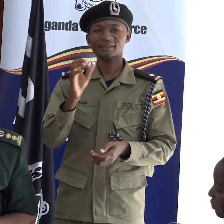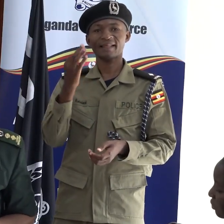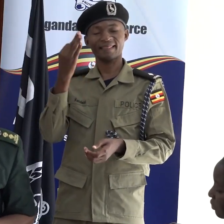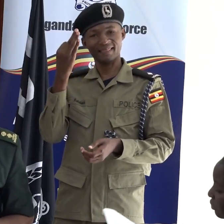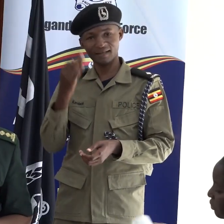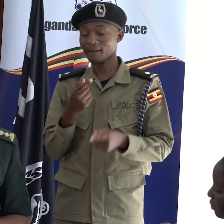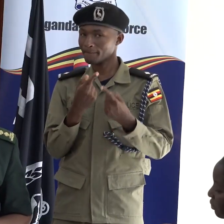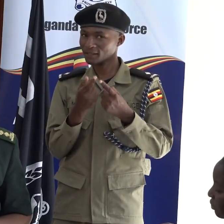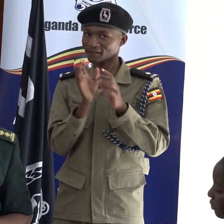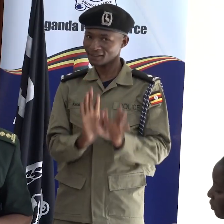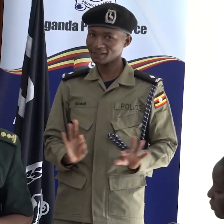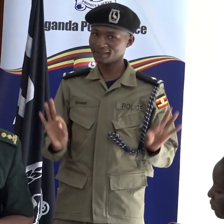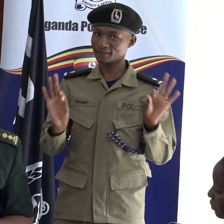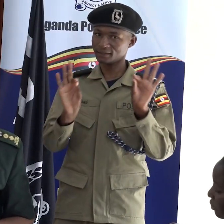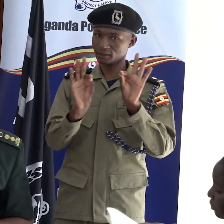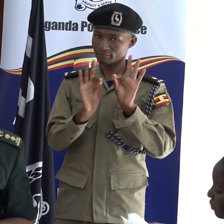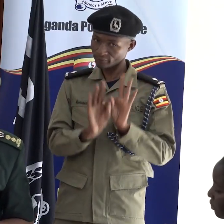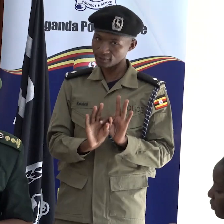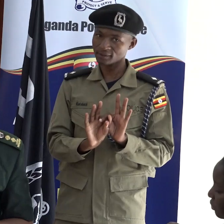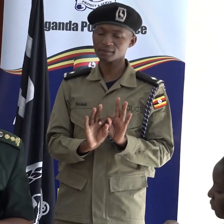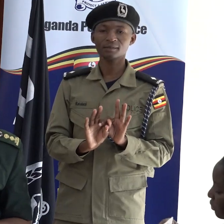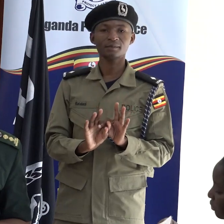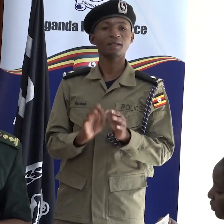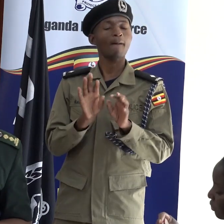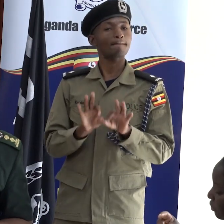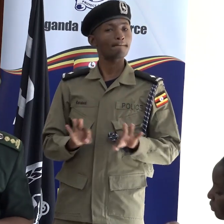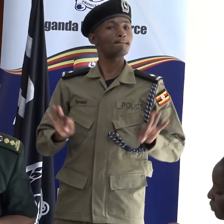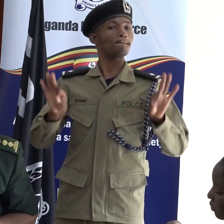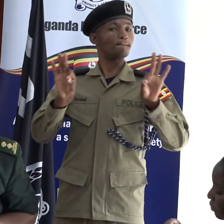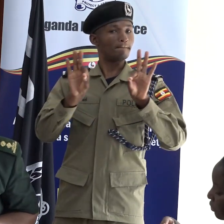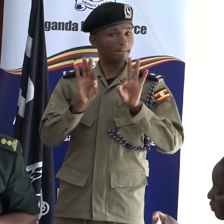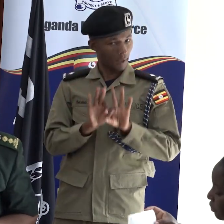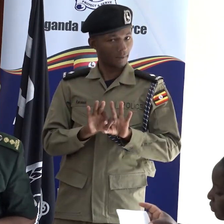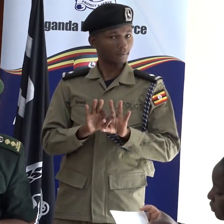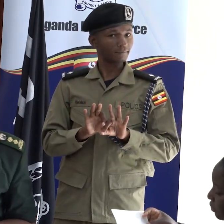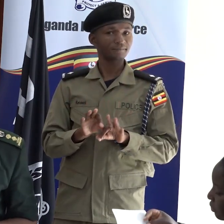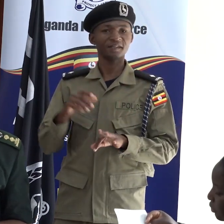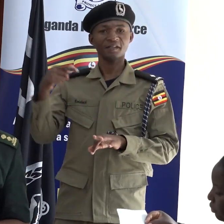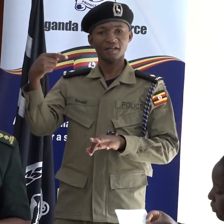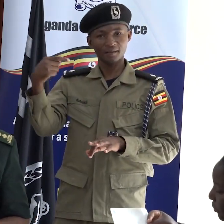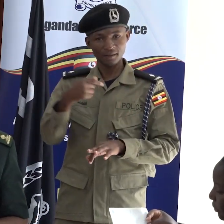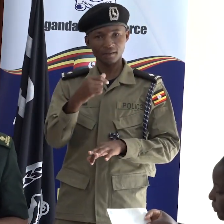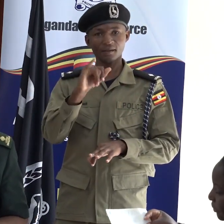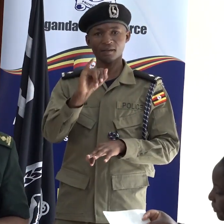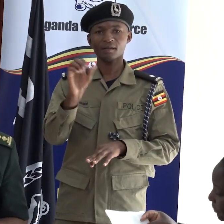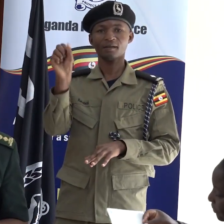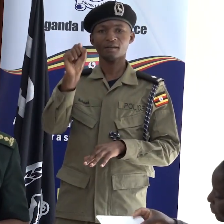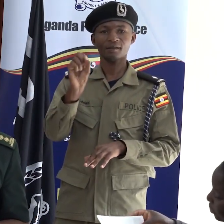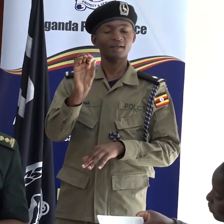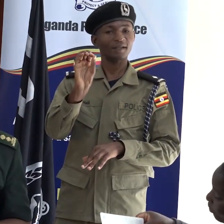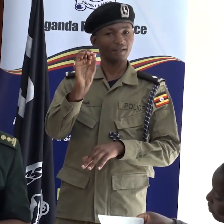most importantly, this I must emphasize, most importantly, the GISO, Gombolola